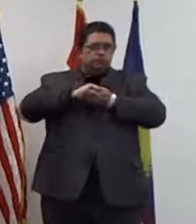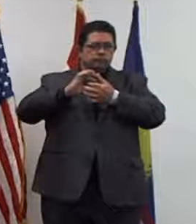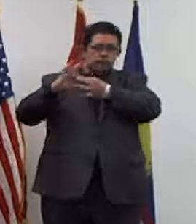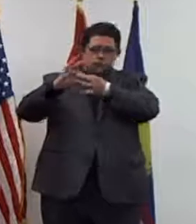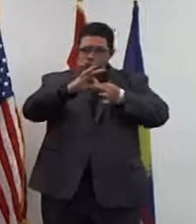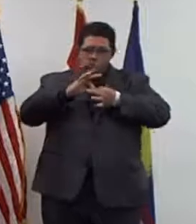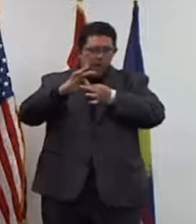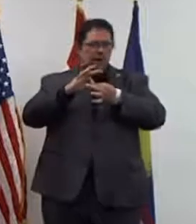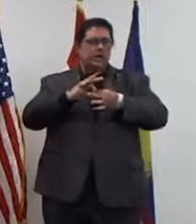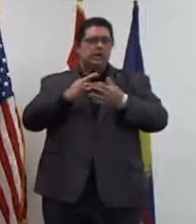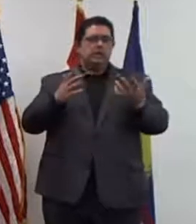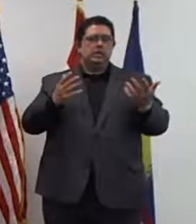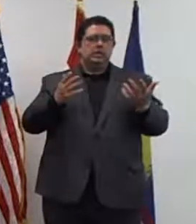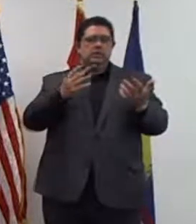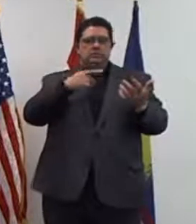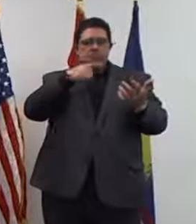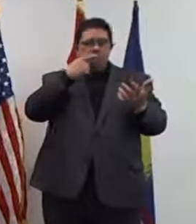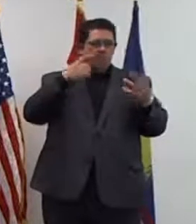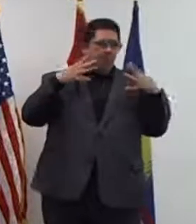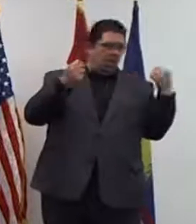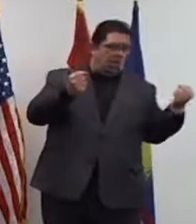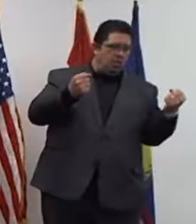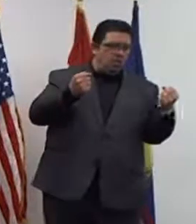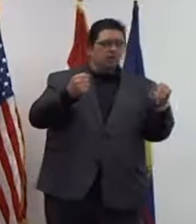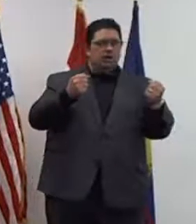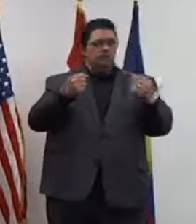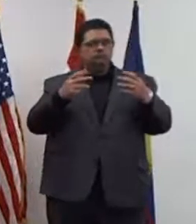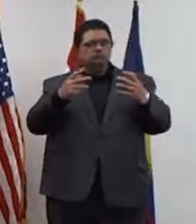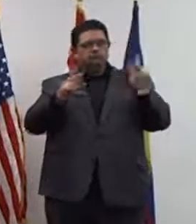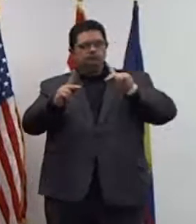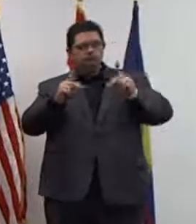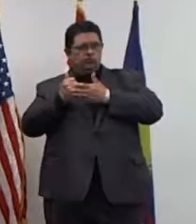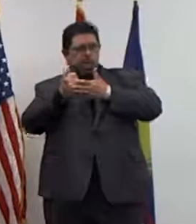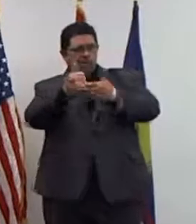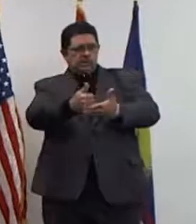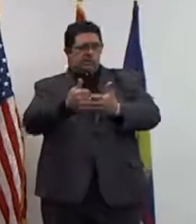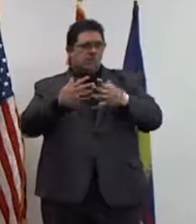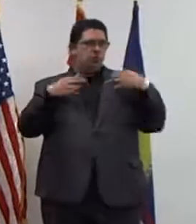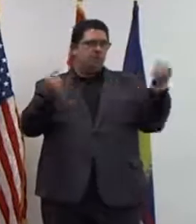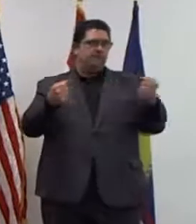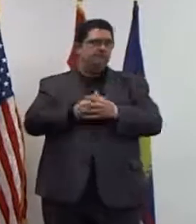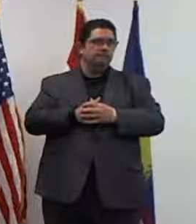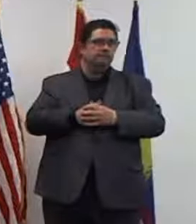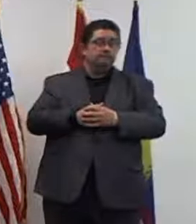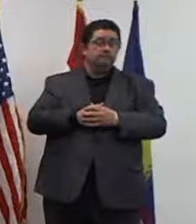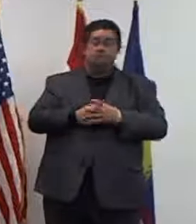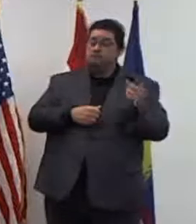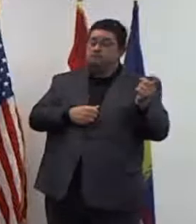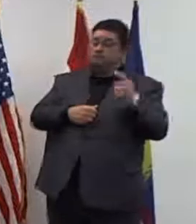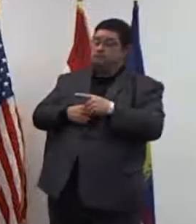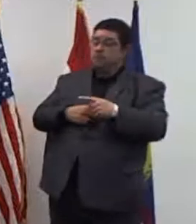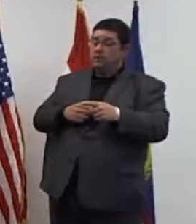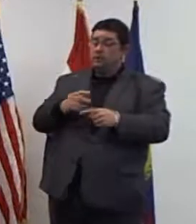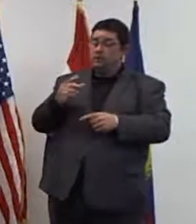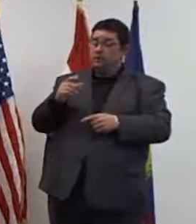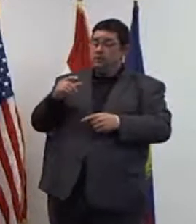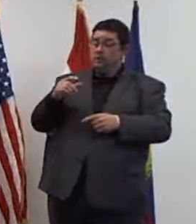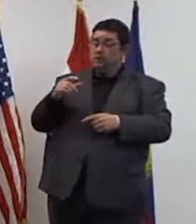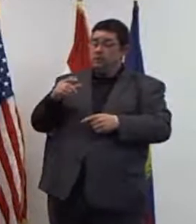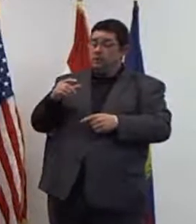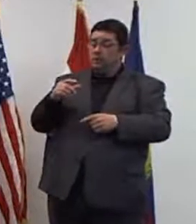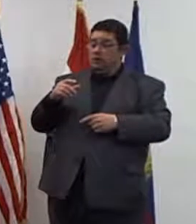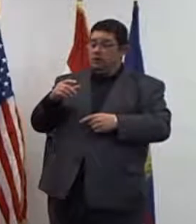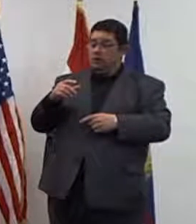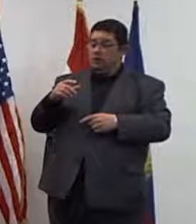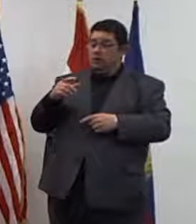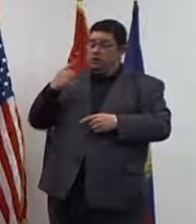humanitarian relief and public health, which we have done and we will continue to do. And then Dr. Page, this is obviously going to be, a welcome thing for